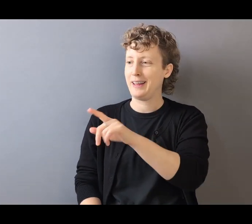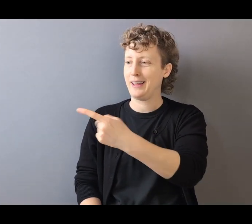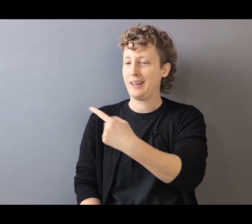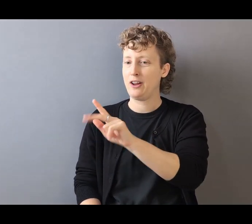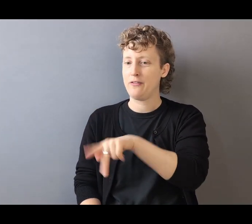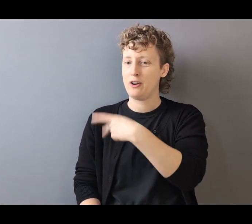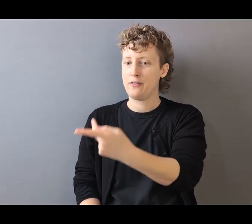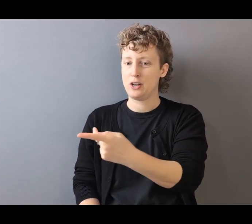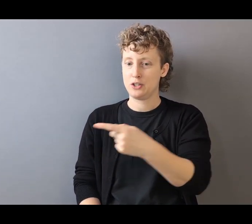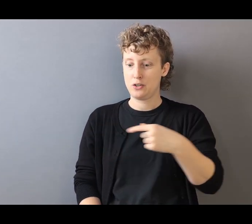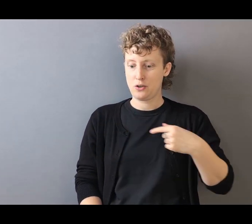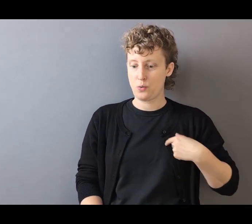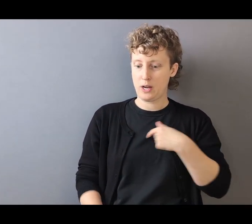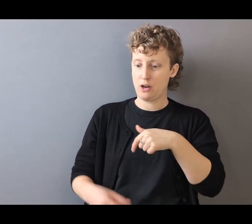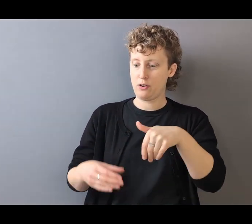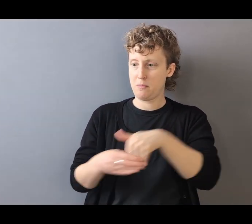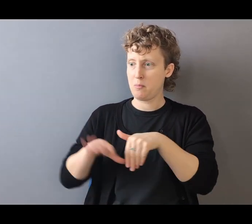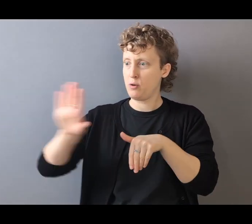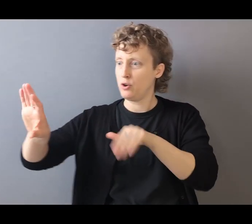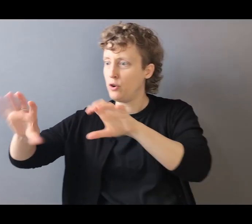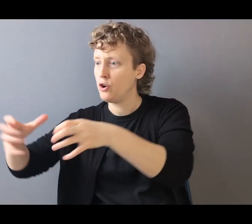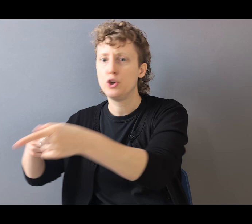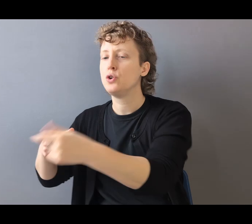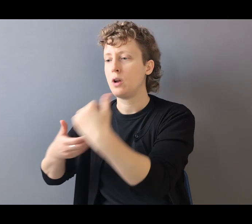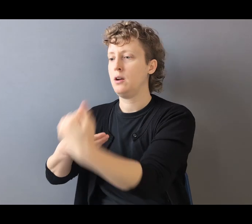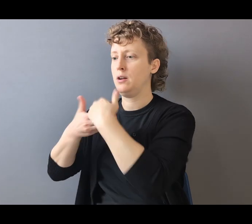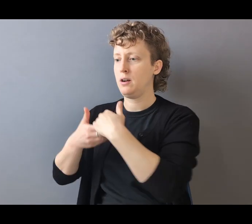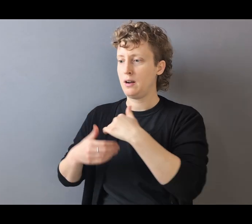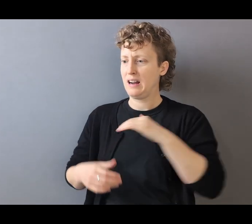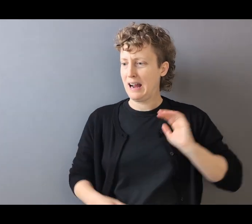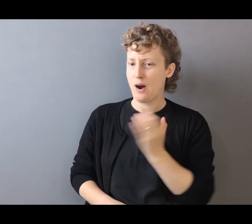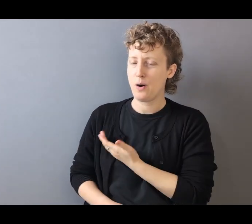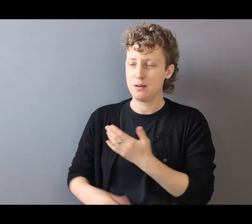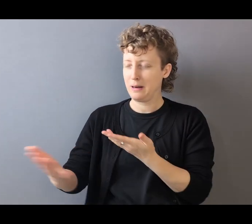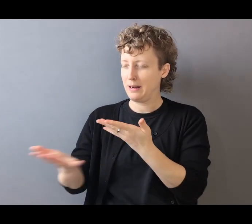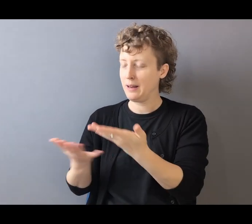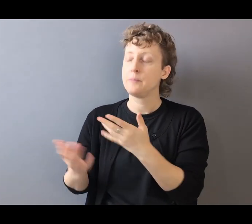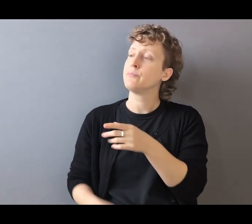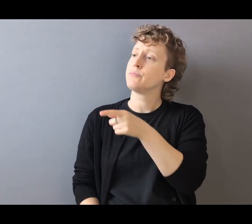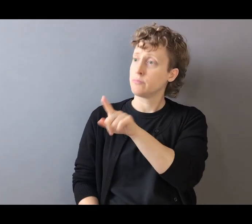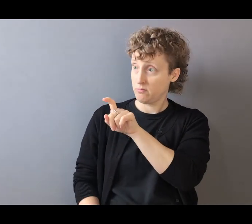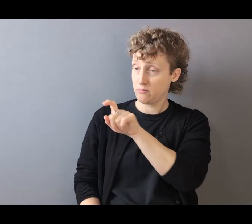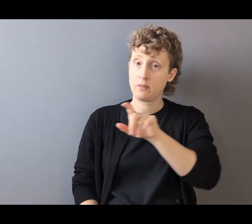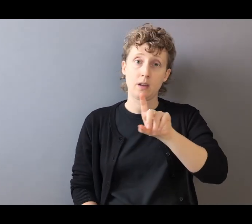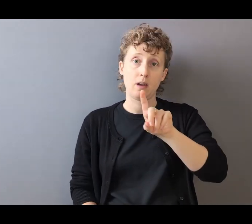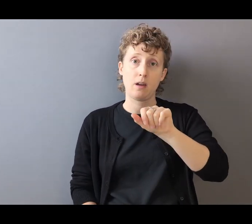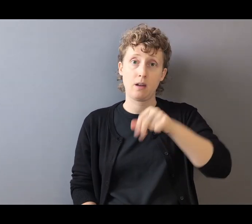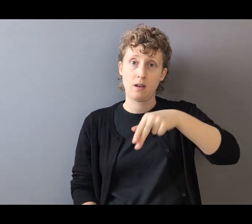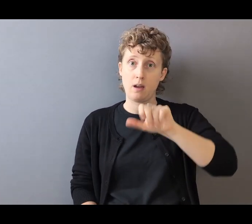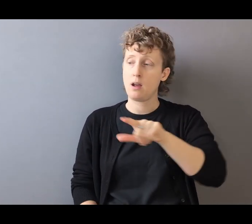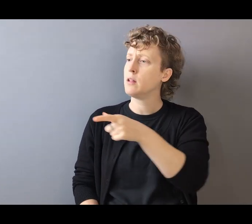are a member of you and you're not a member of us. But we were talking about being member of each other and how that would work. But what's the most important part of